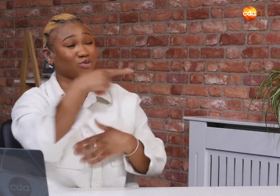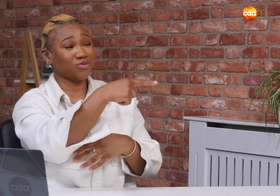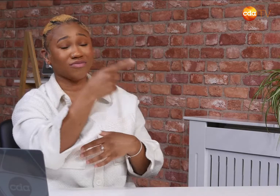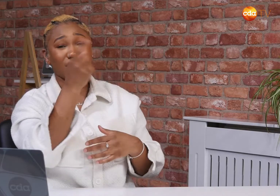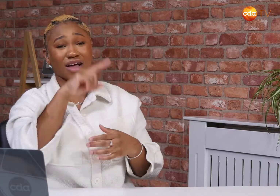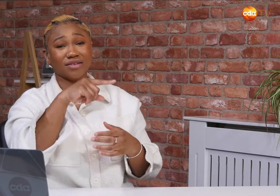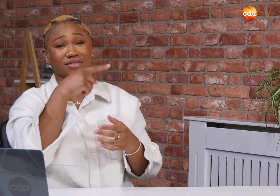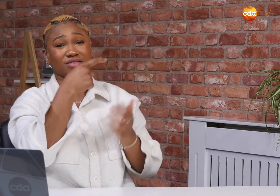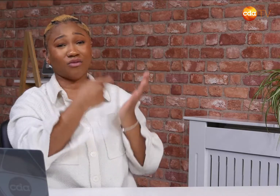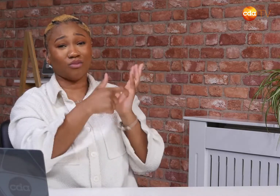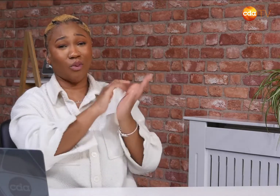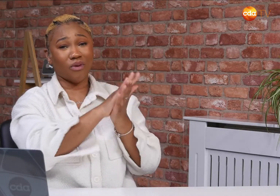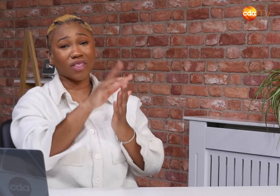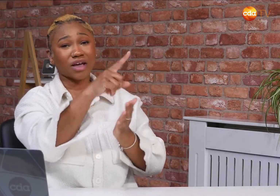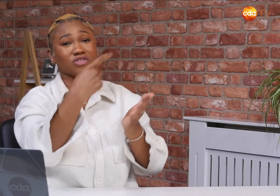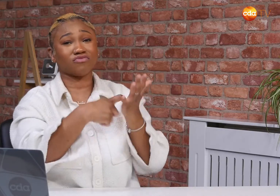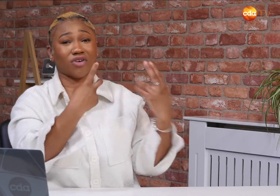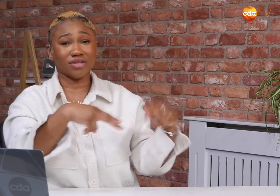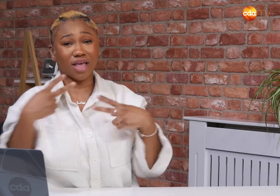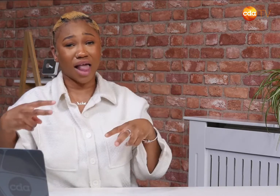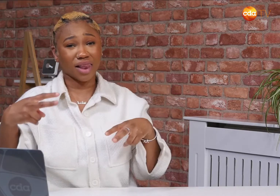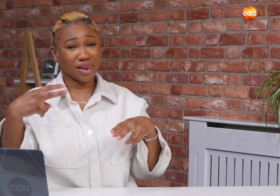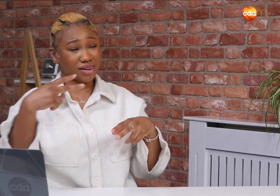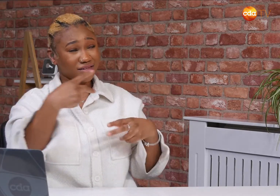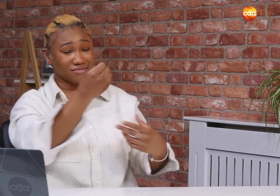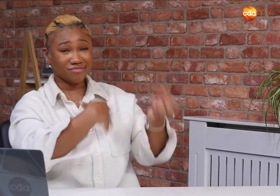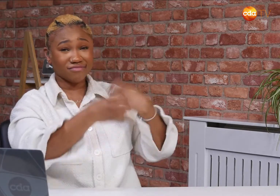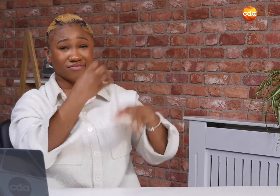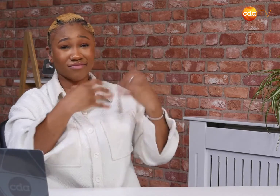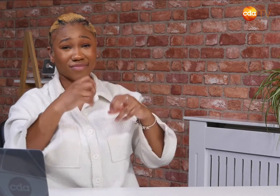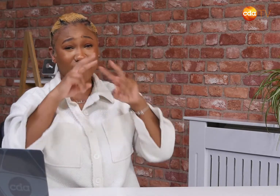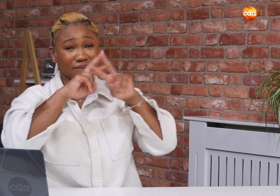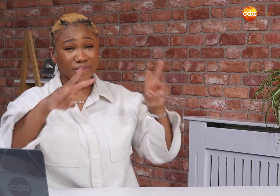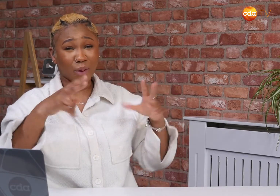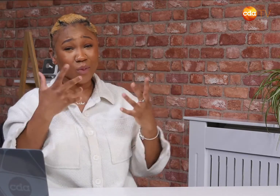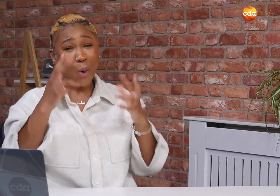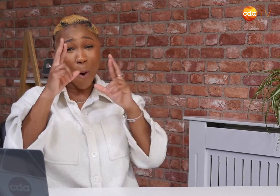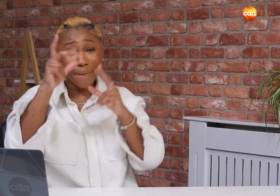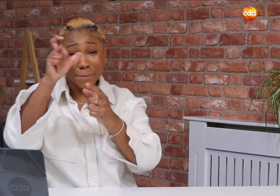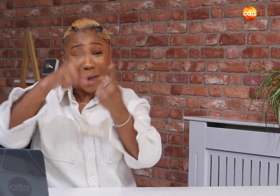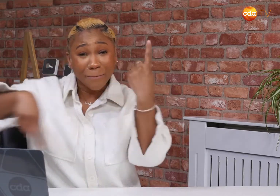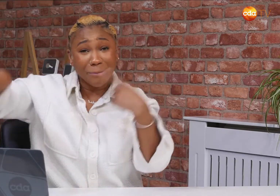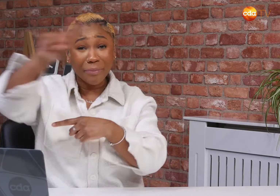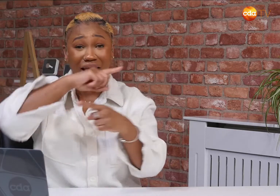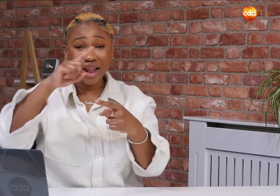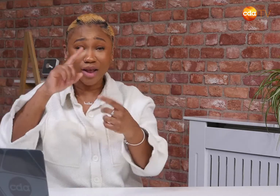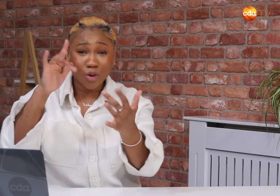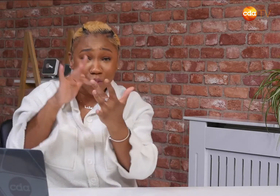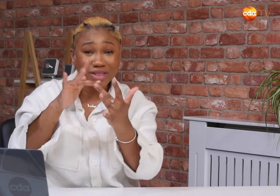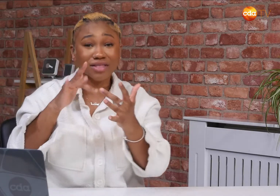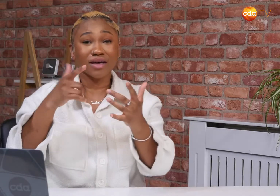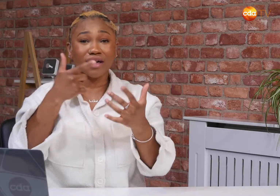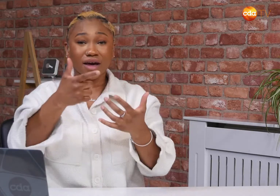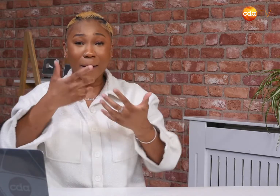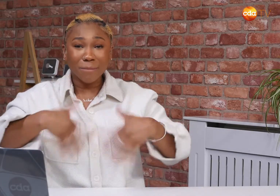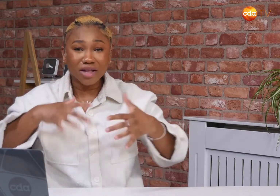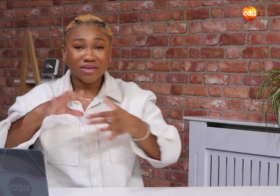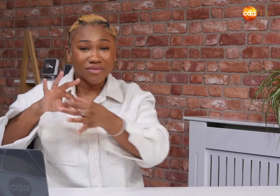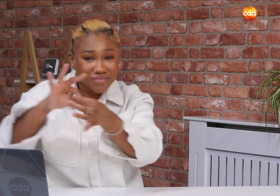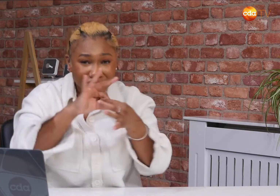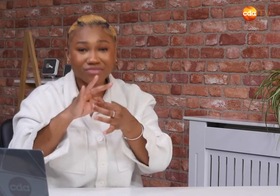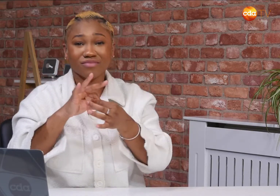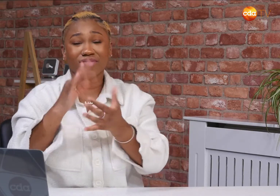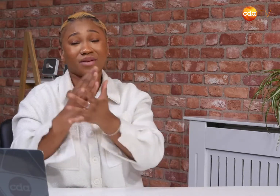So, thank you all for watching, and a massive thank you to Ruth for coming in and for Rachel to being here. Hopefully